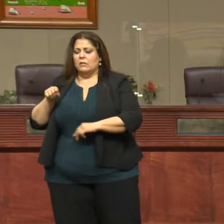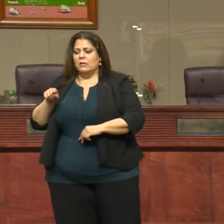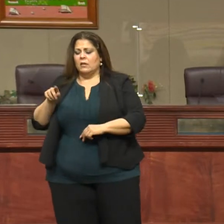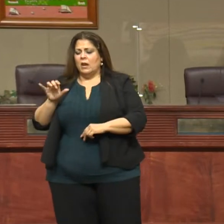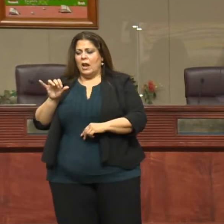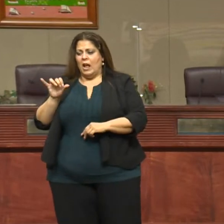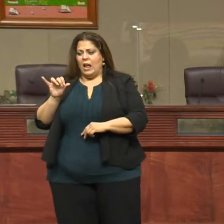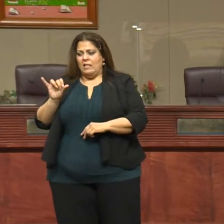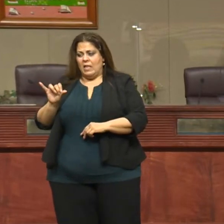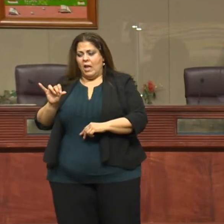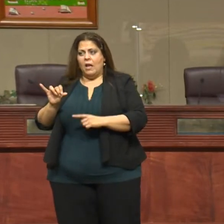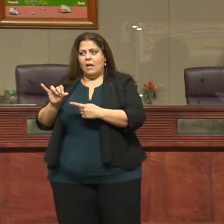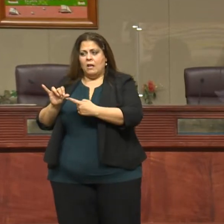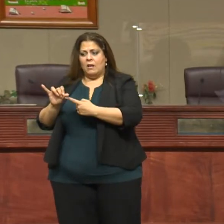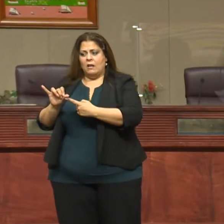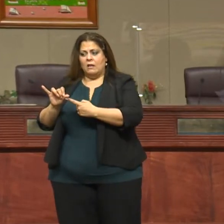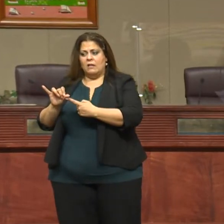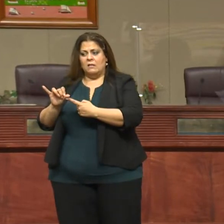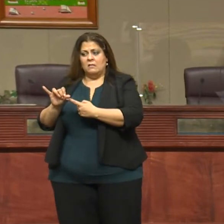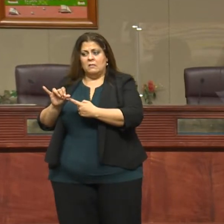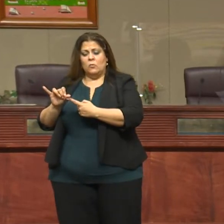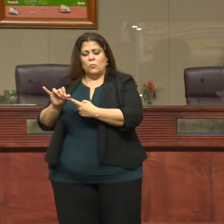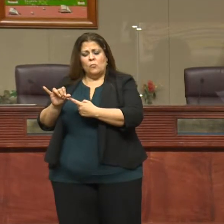it is able to